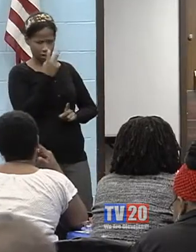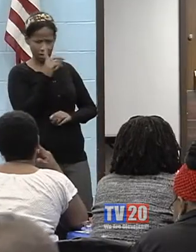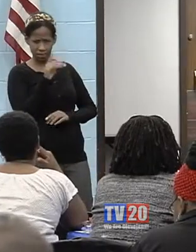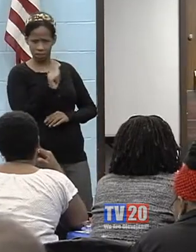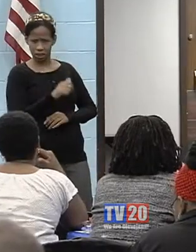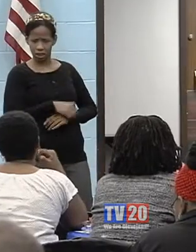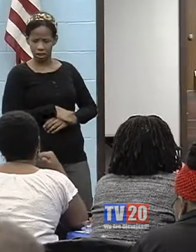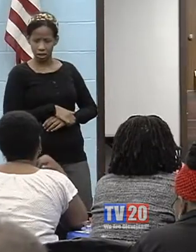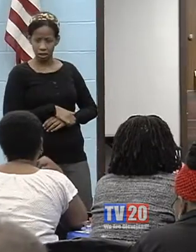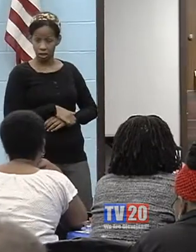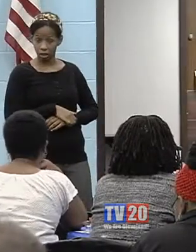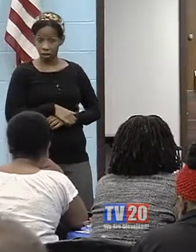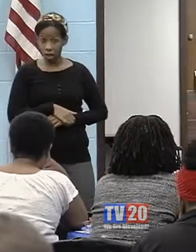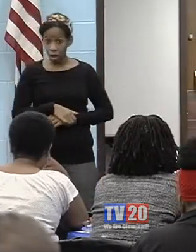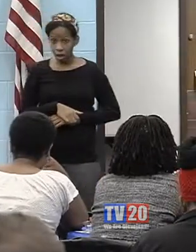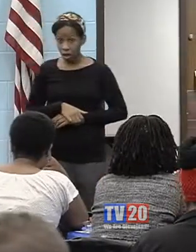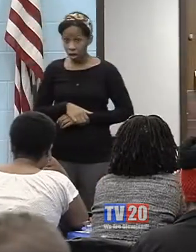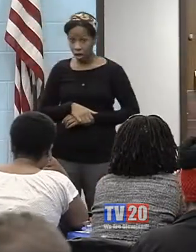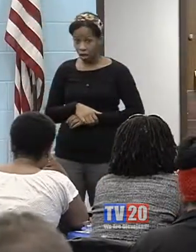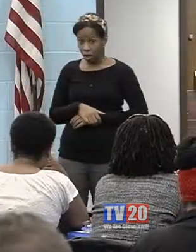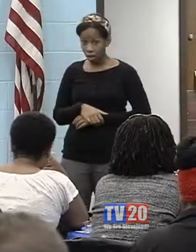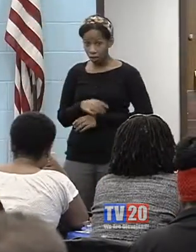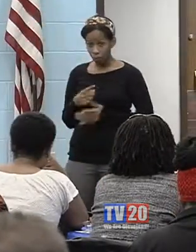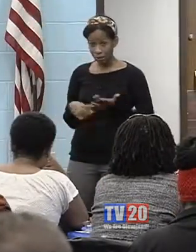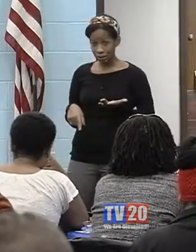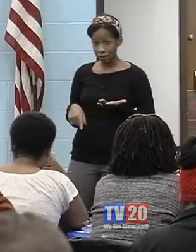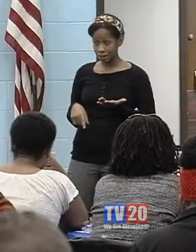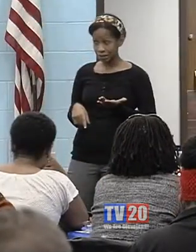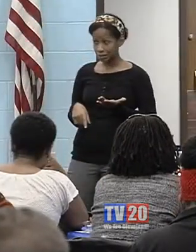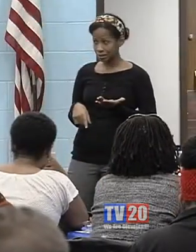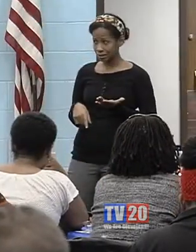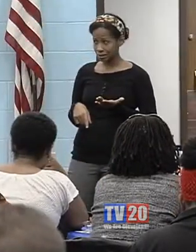disabled. I went, what?